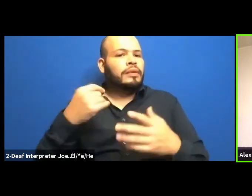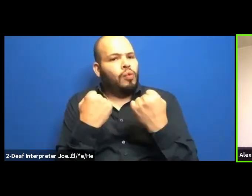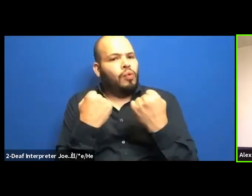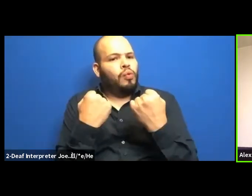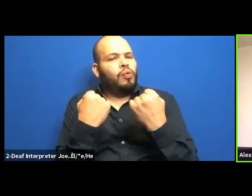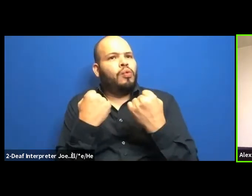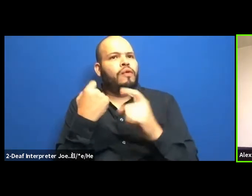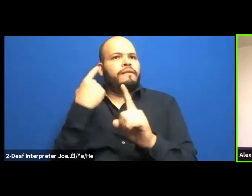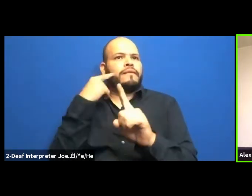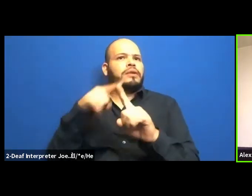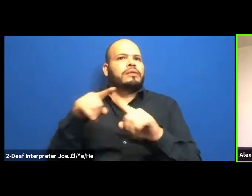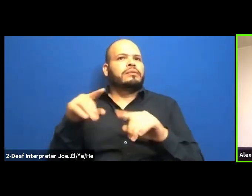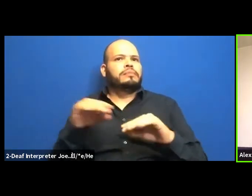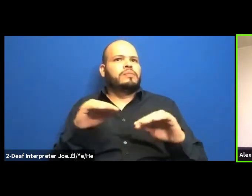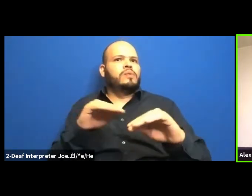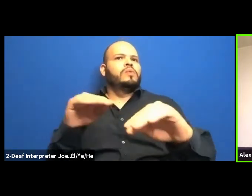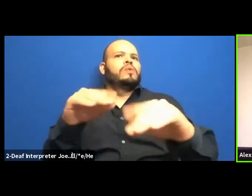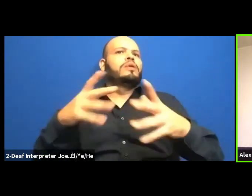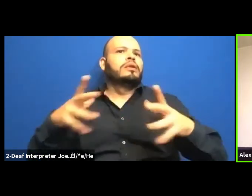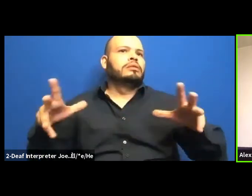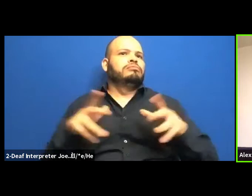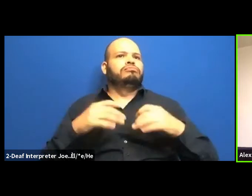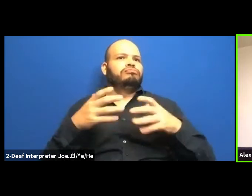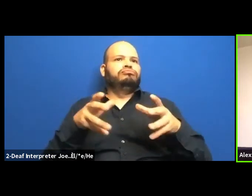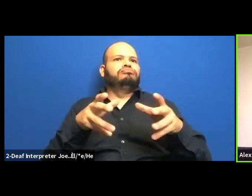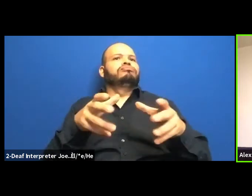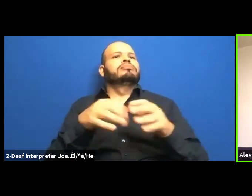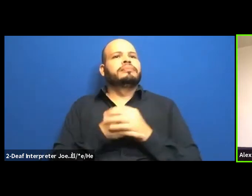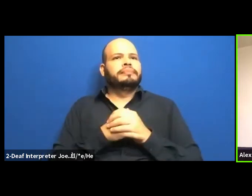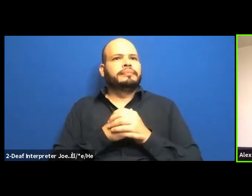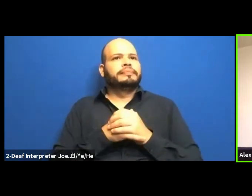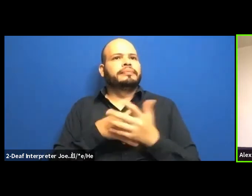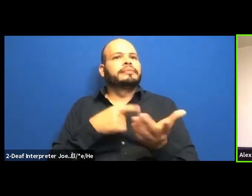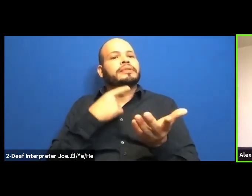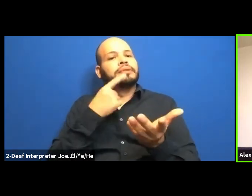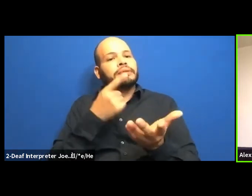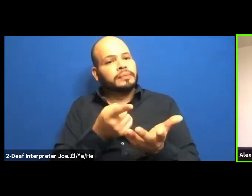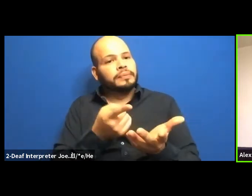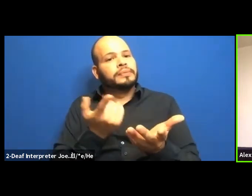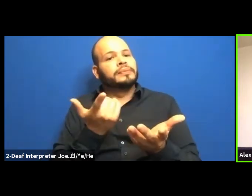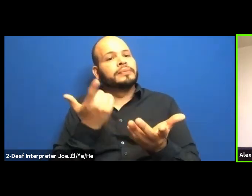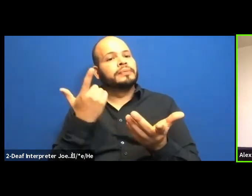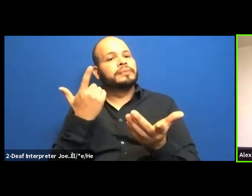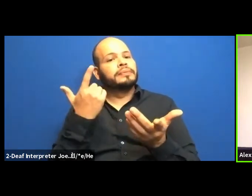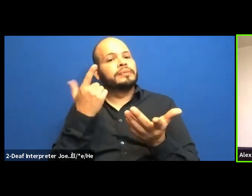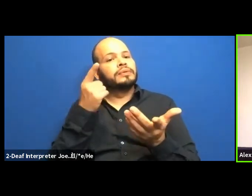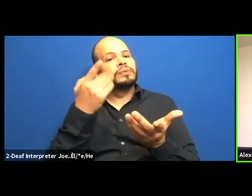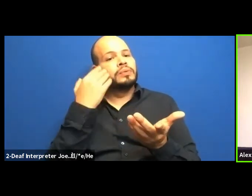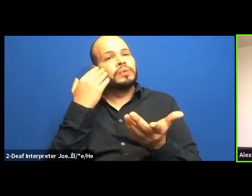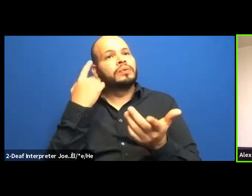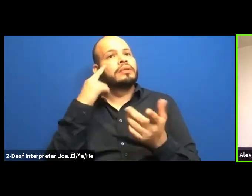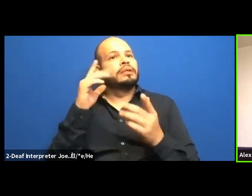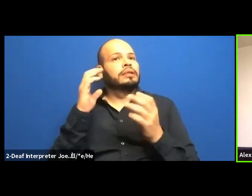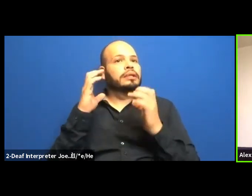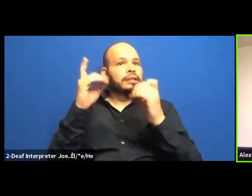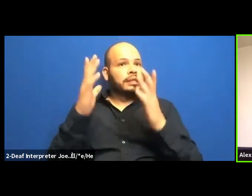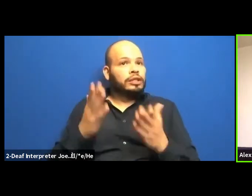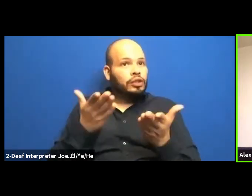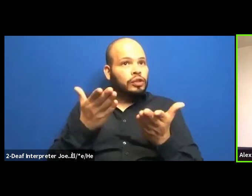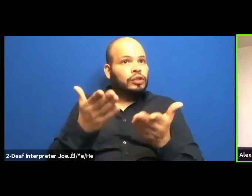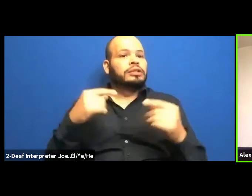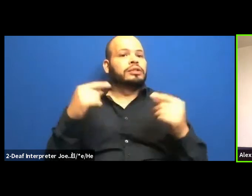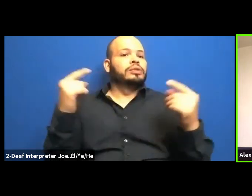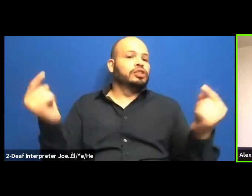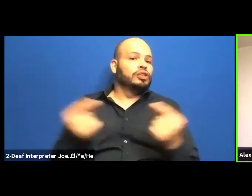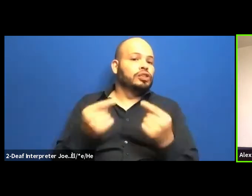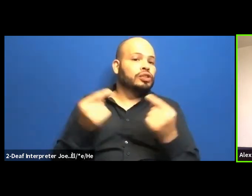I would say, tell our educators, our elders, to dive into the struggle, to dive, a little bit more